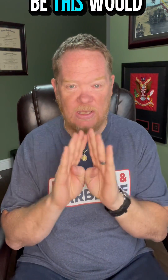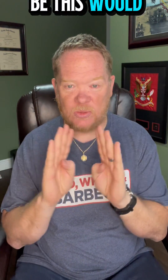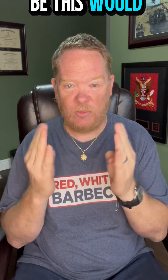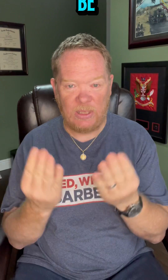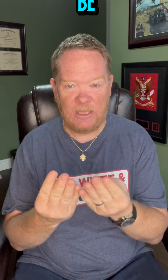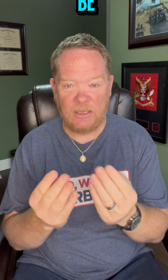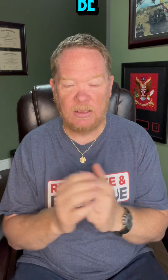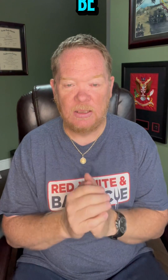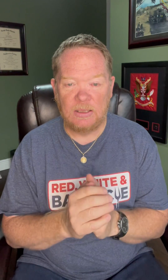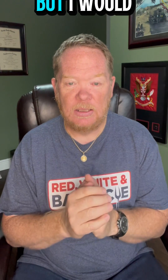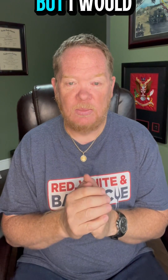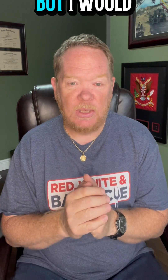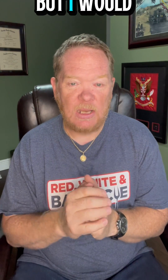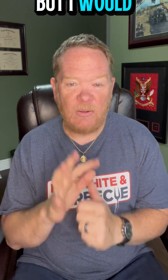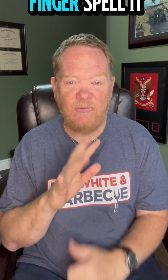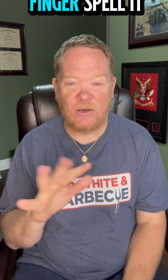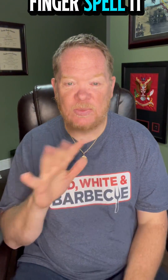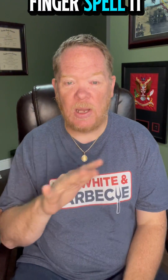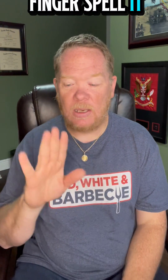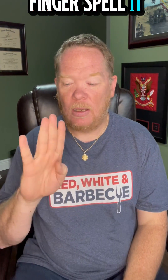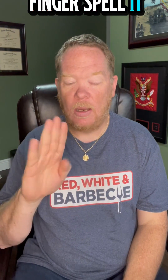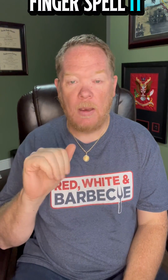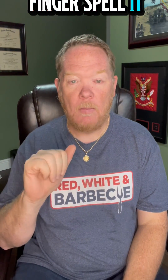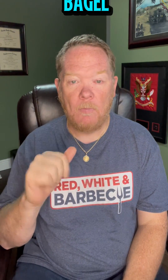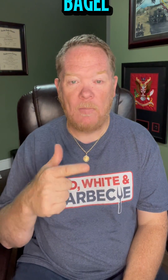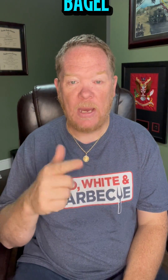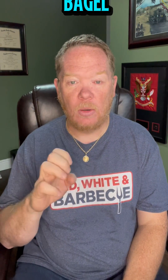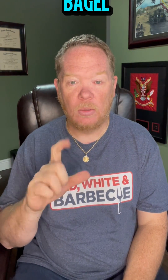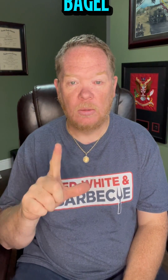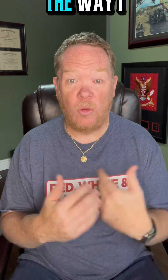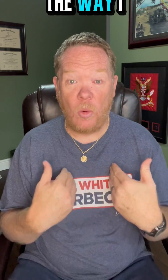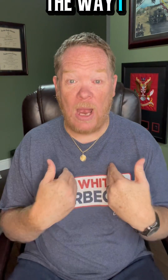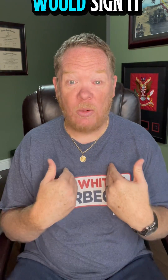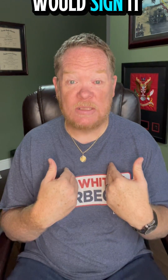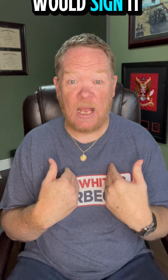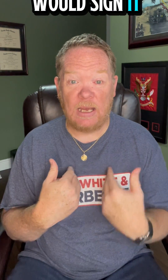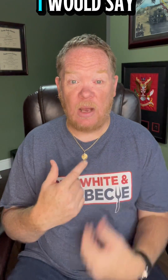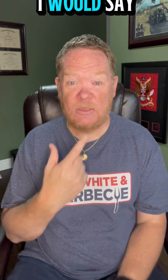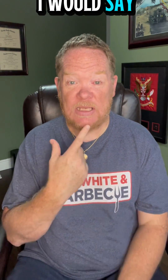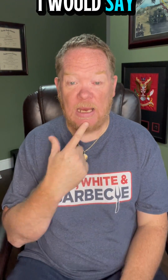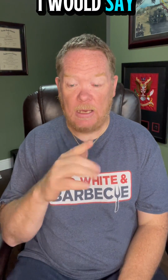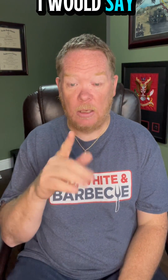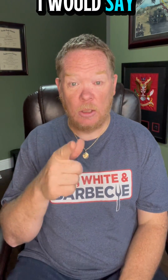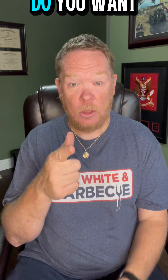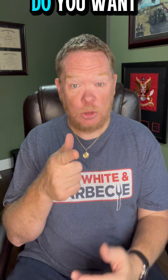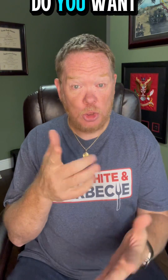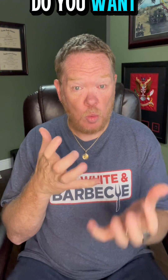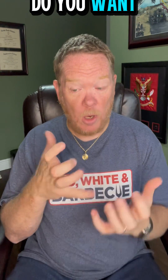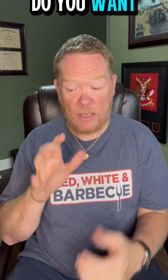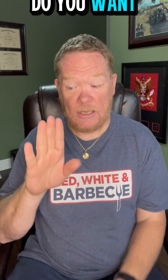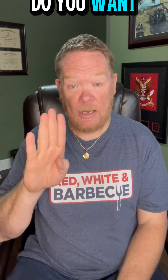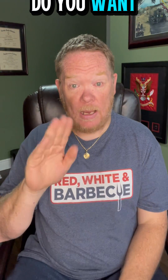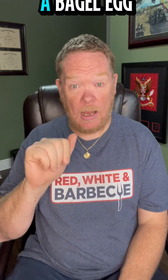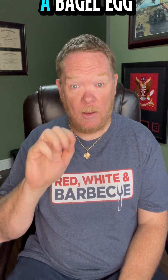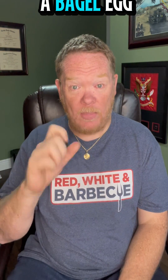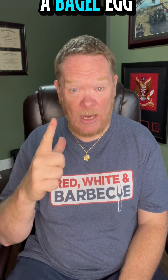would be, but I would finger spell it bagel. The way I would sign it, I would say, do you want a